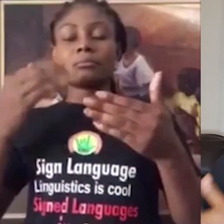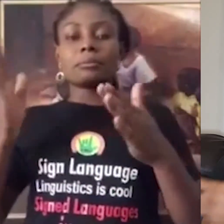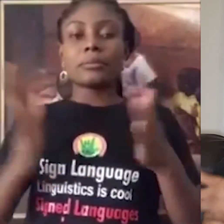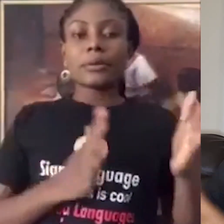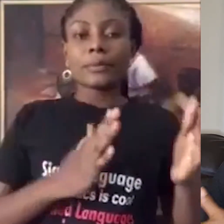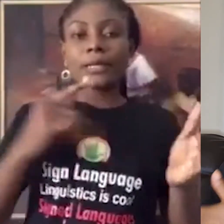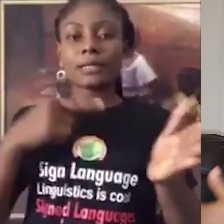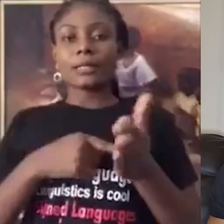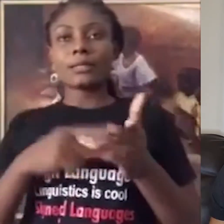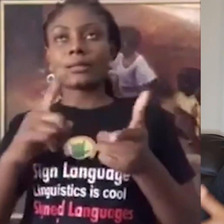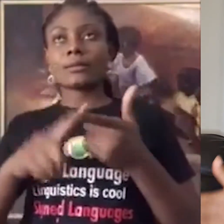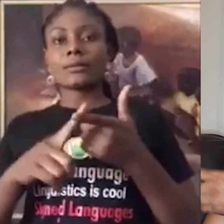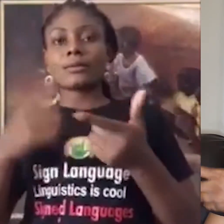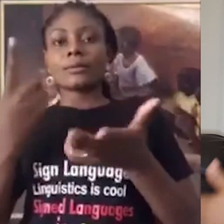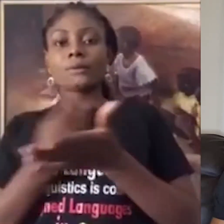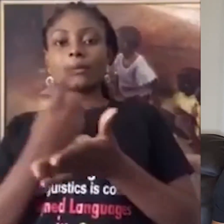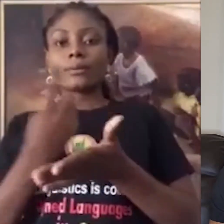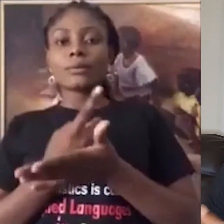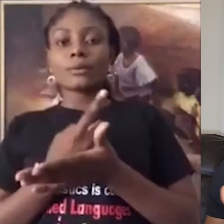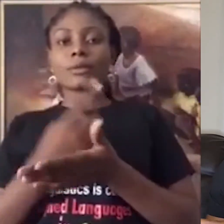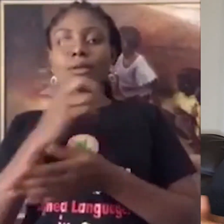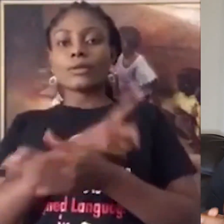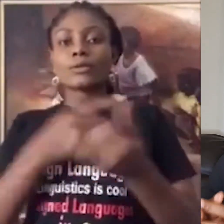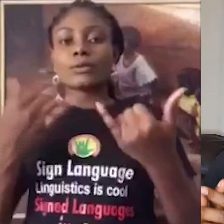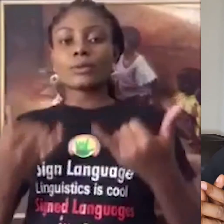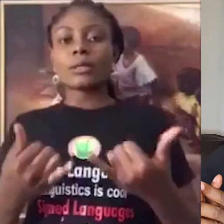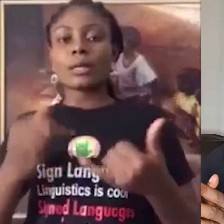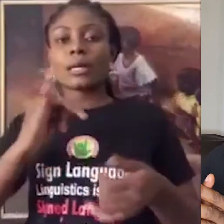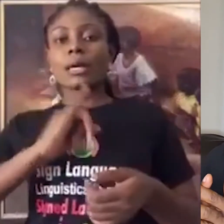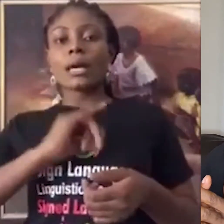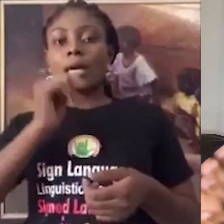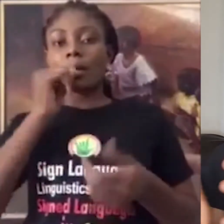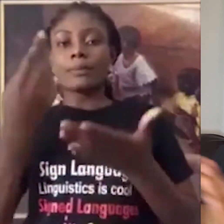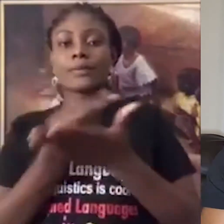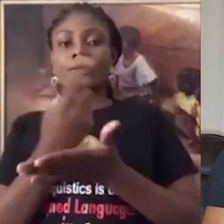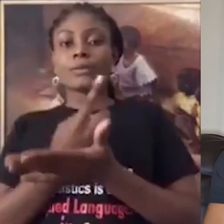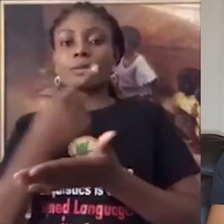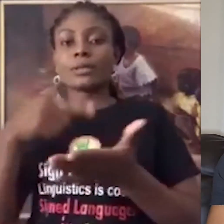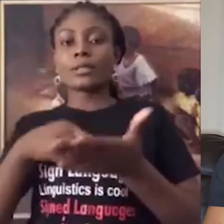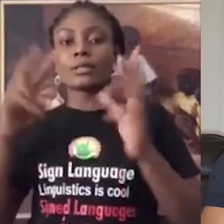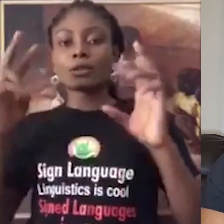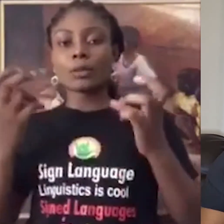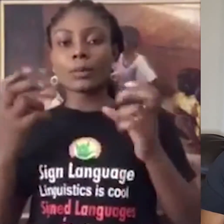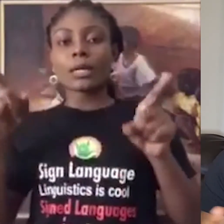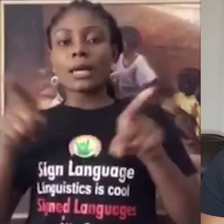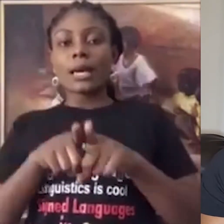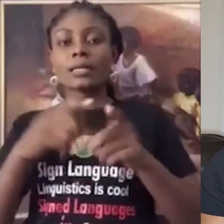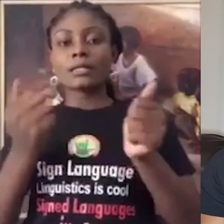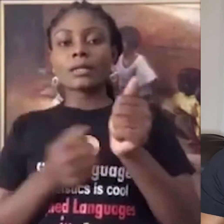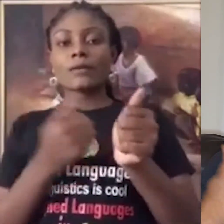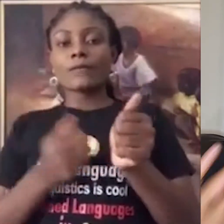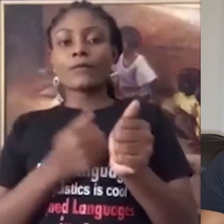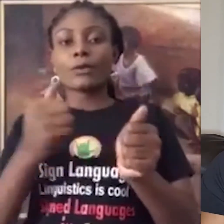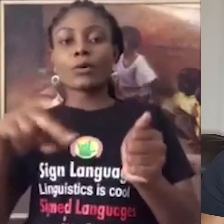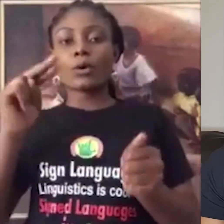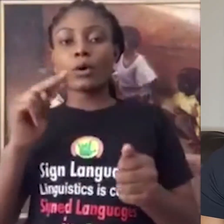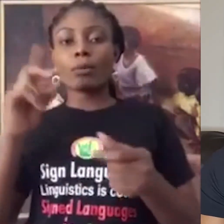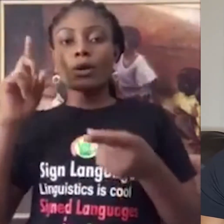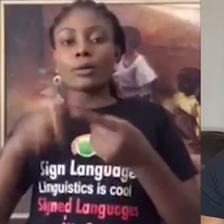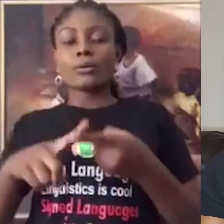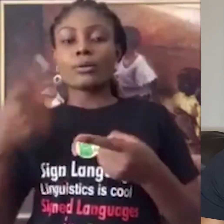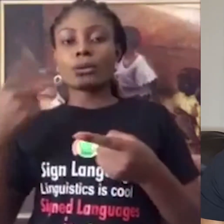topic, to discuss this topic today, I am discussing this topic as a